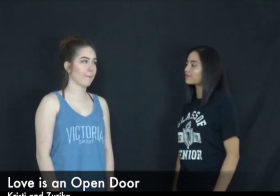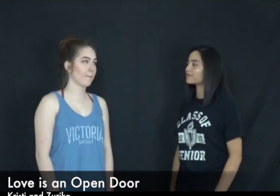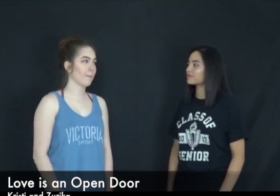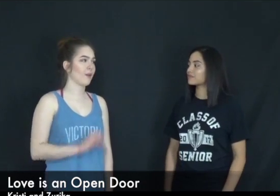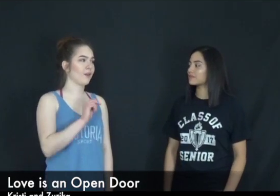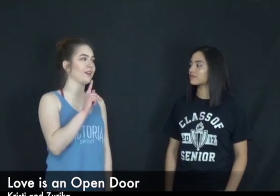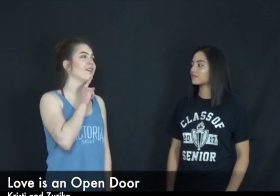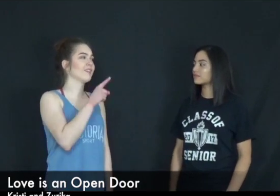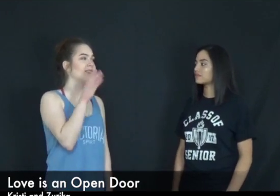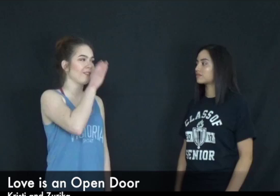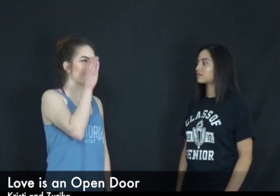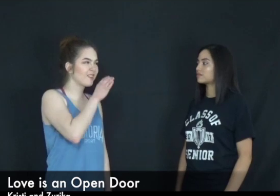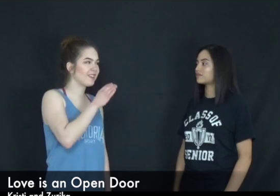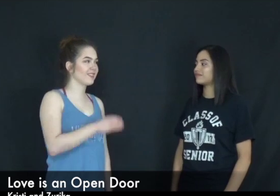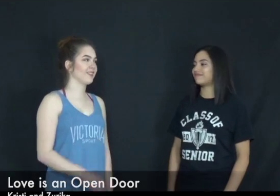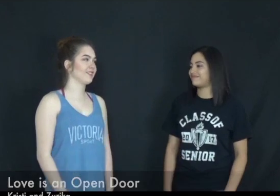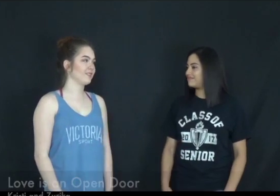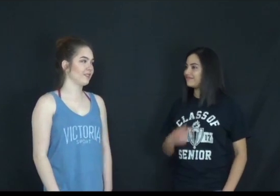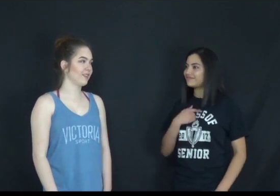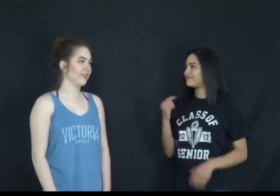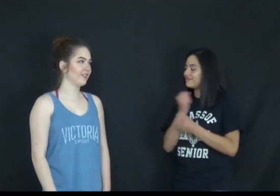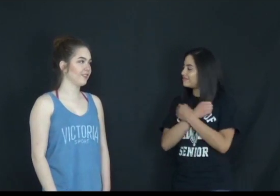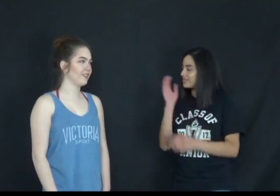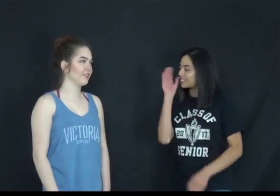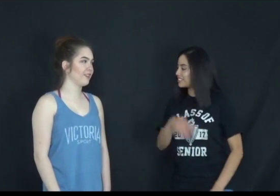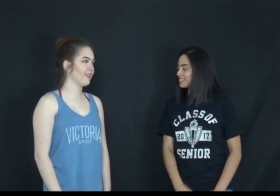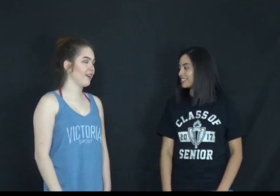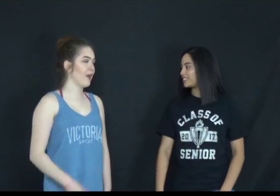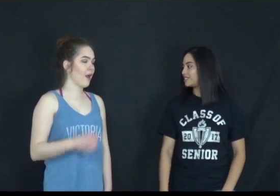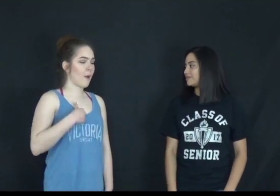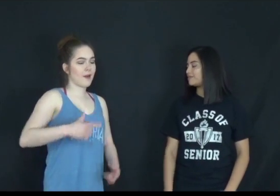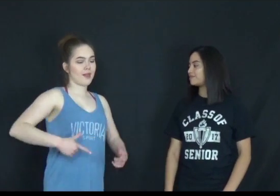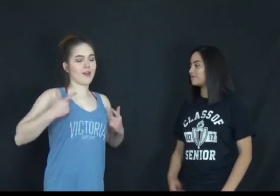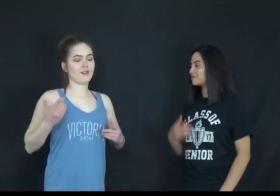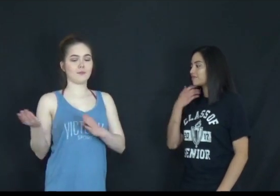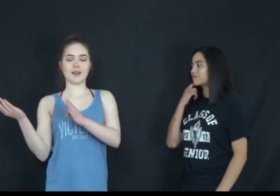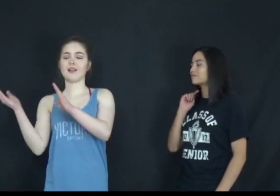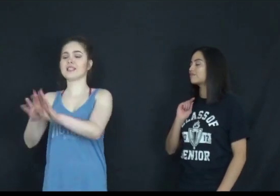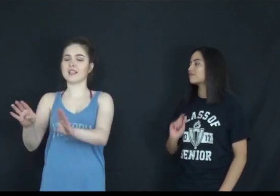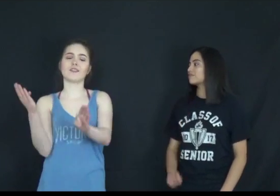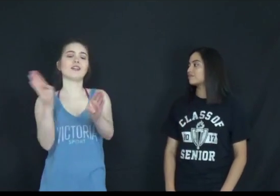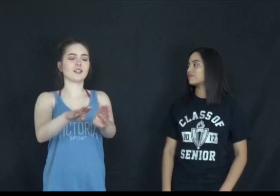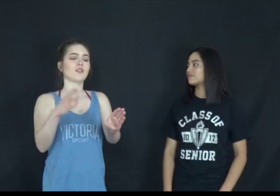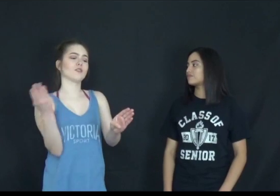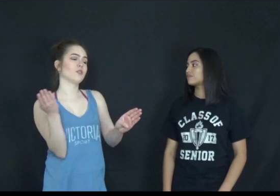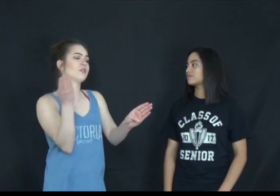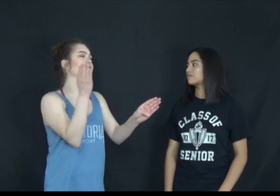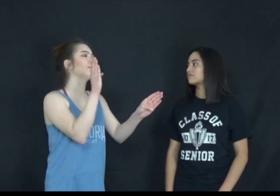Okay, can I just say something crazy? I love crazy. All my life has been a series of doors in